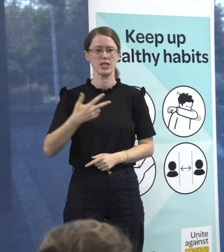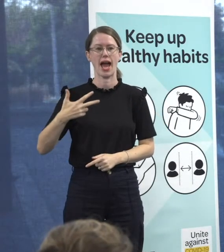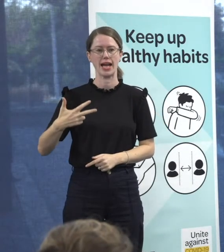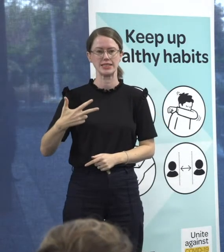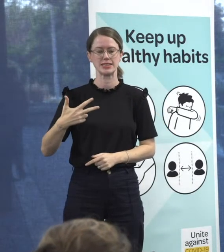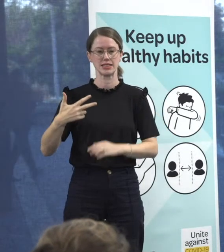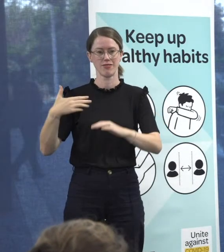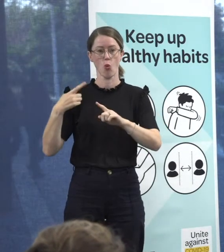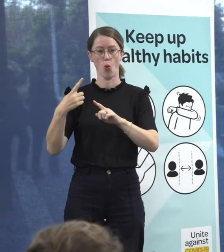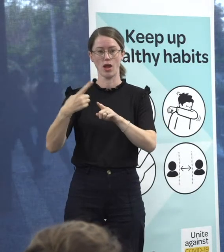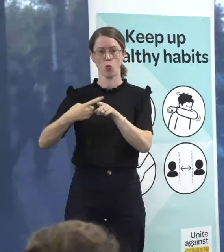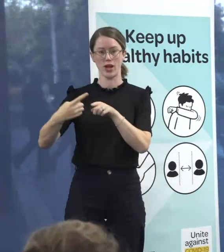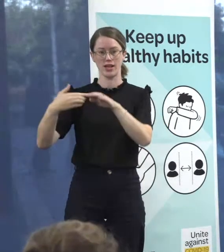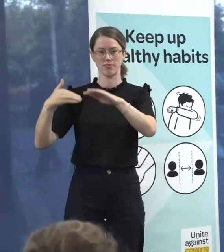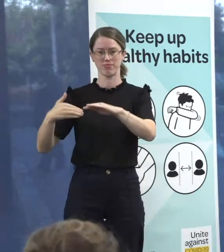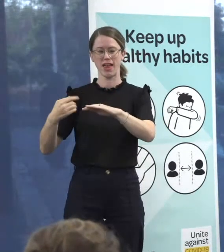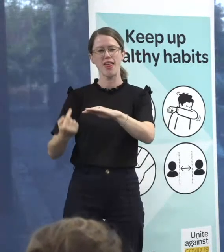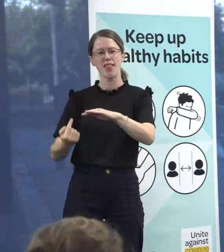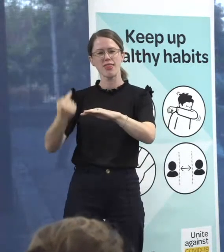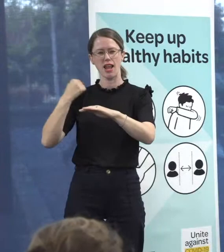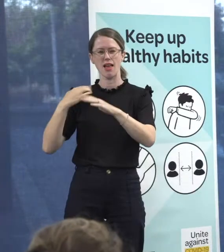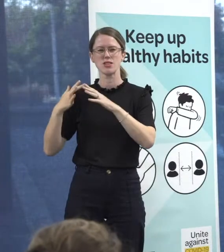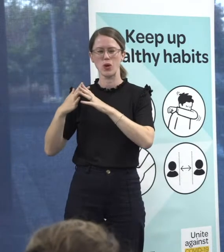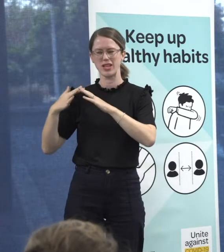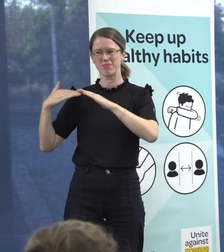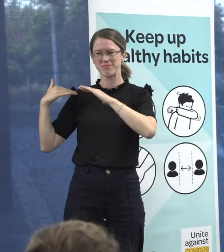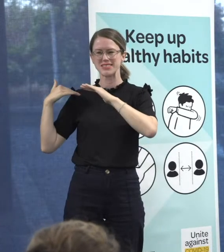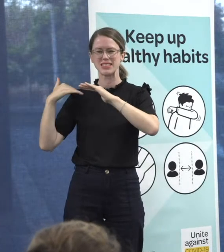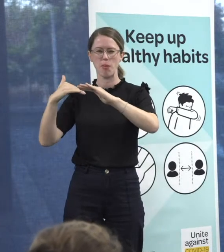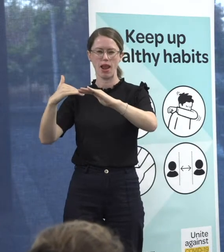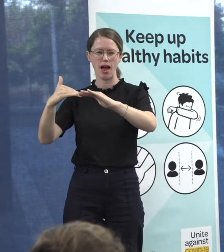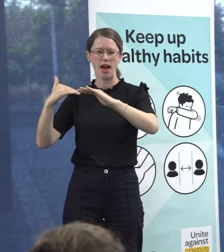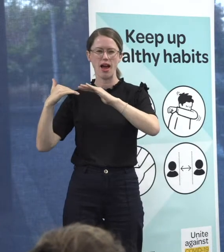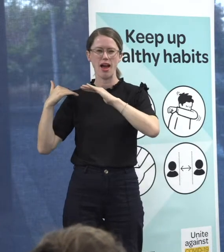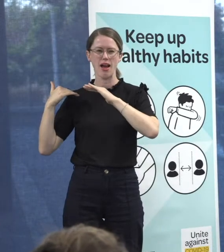7,548, very similar to what it was last Friday,